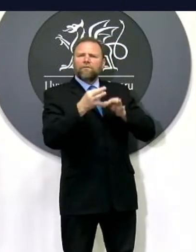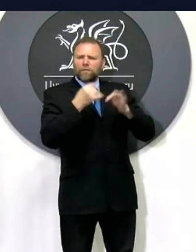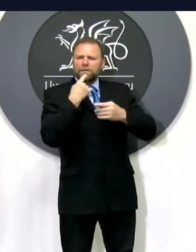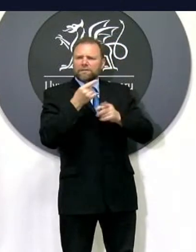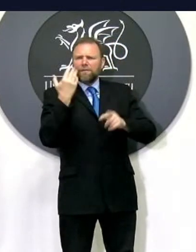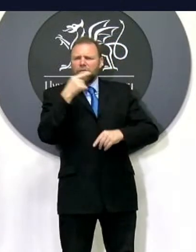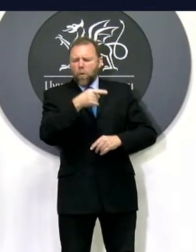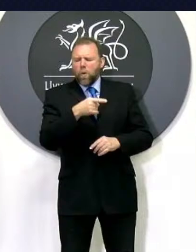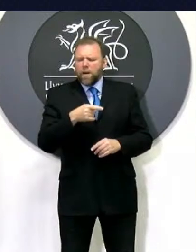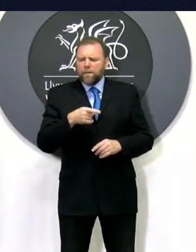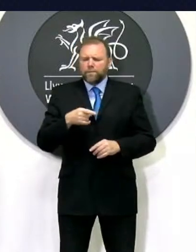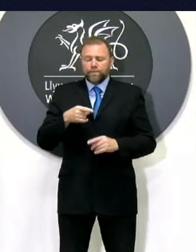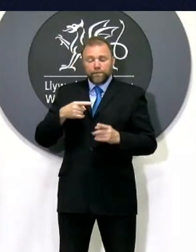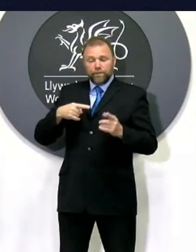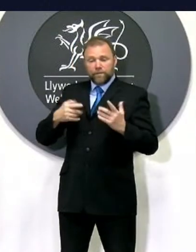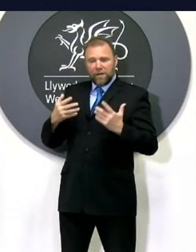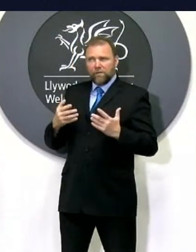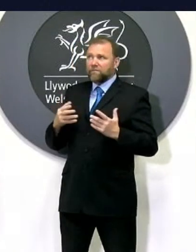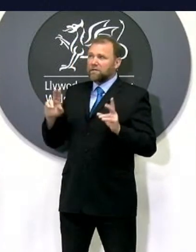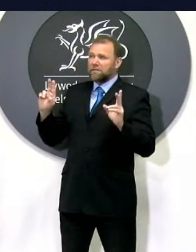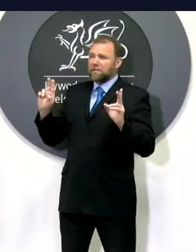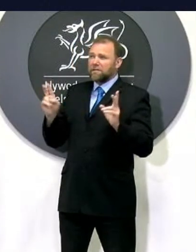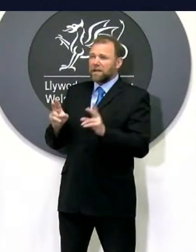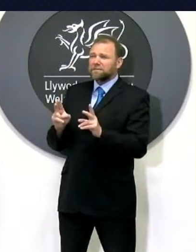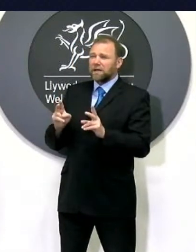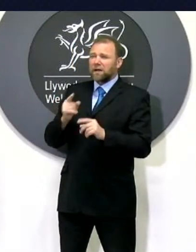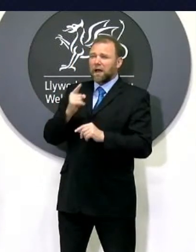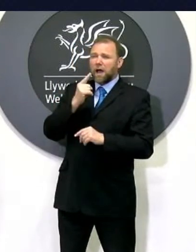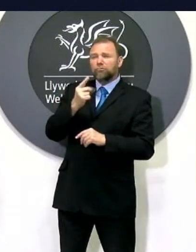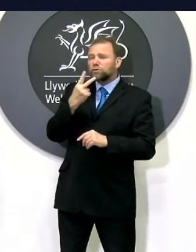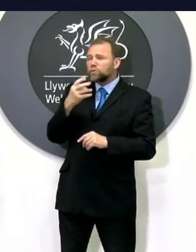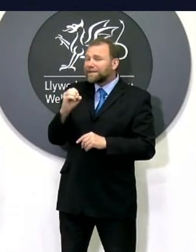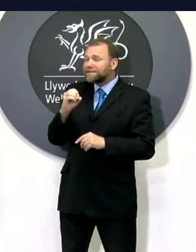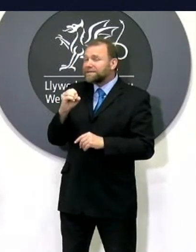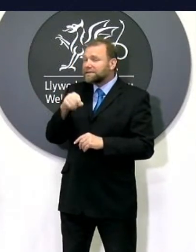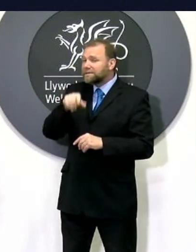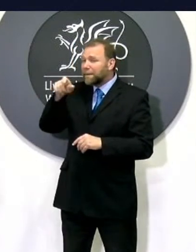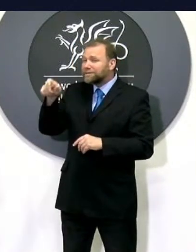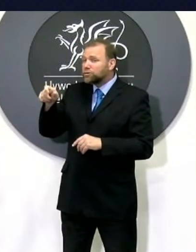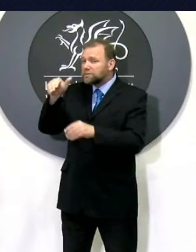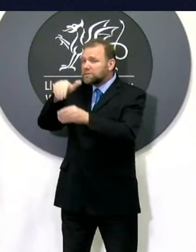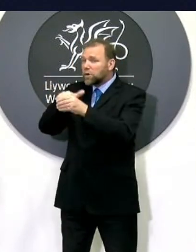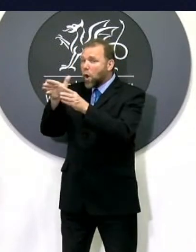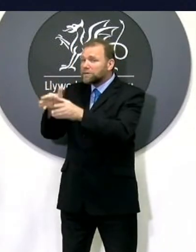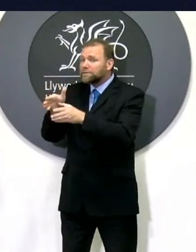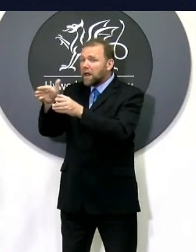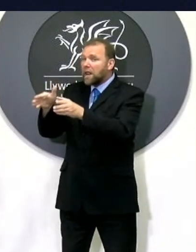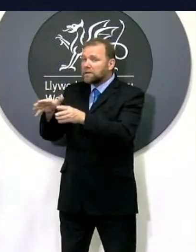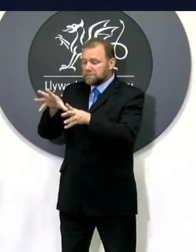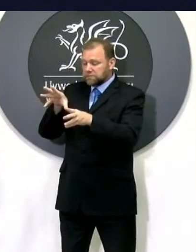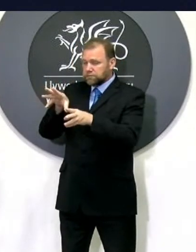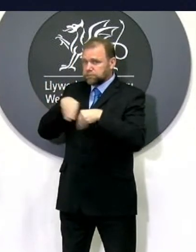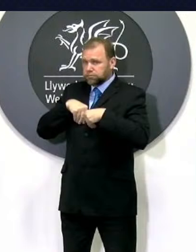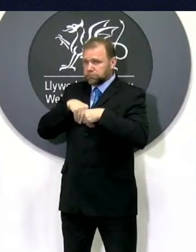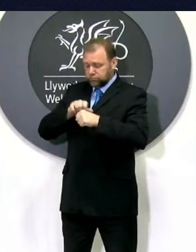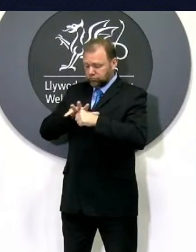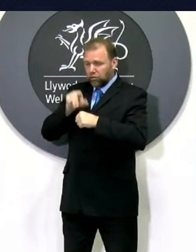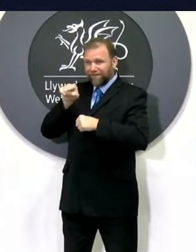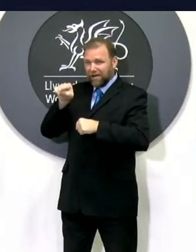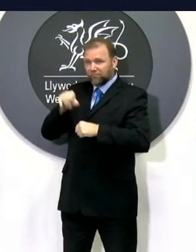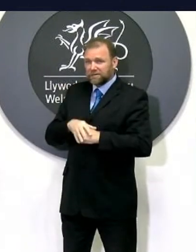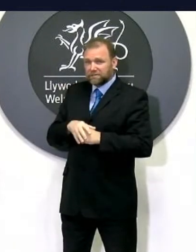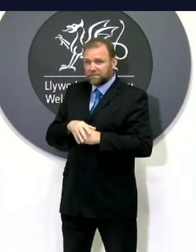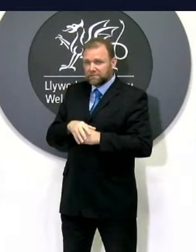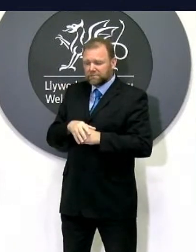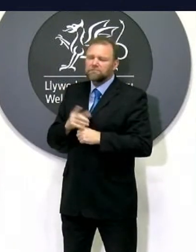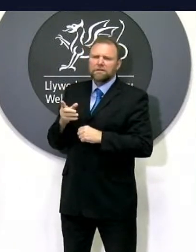have only less than 120 patients with confirmed coronavirus in Welsh hospitals. But the hospitals are still busy, and they're